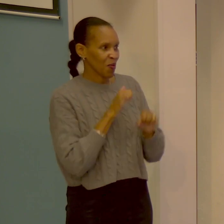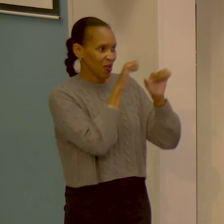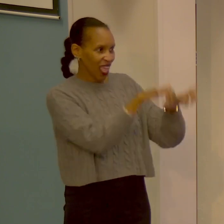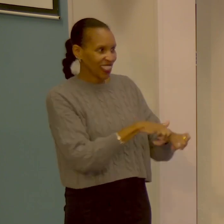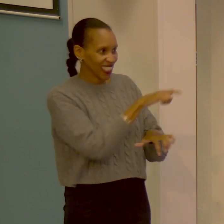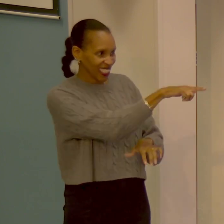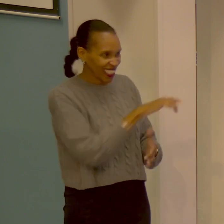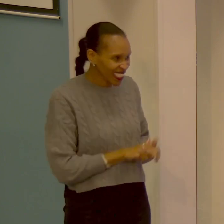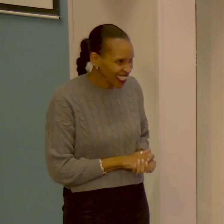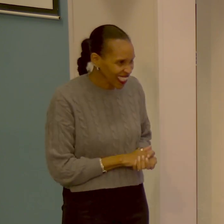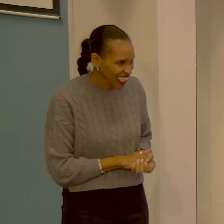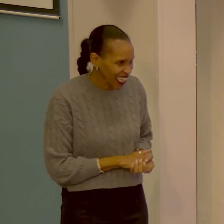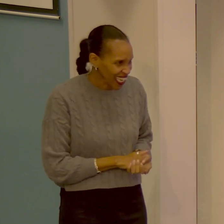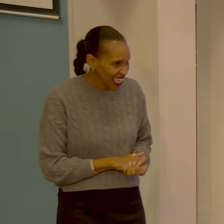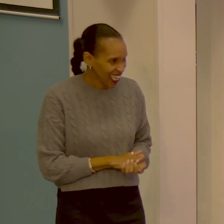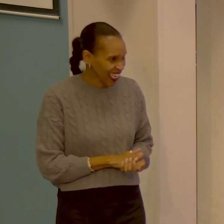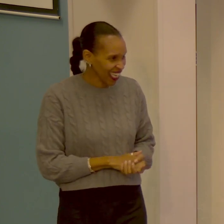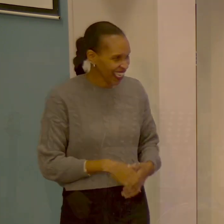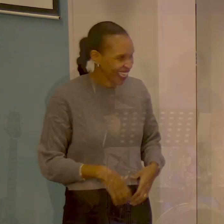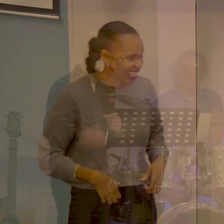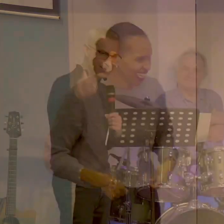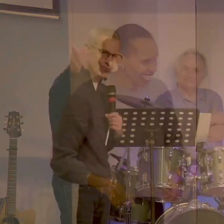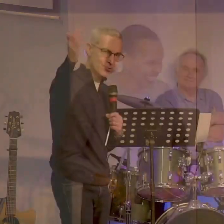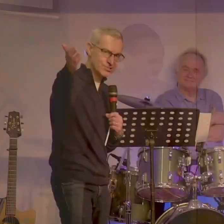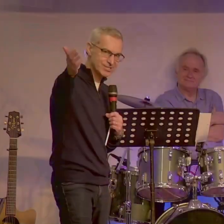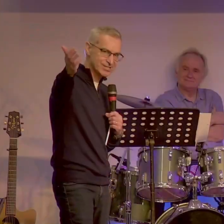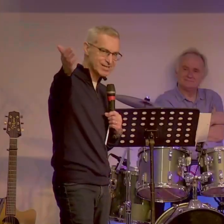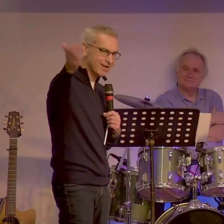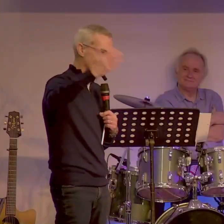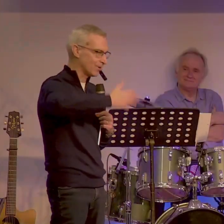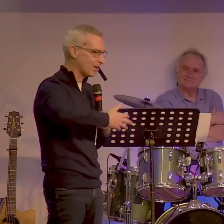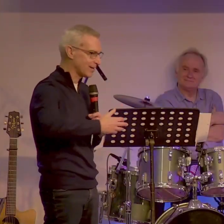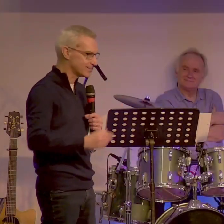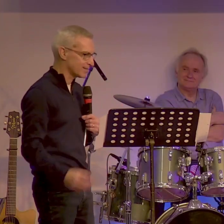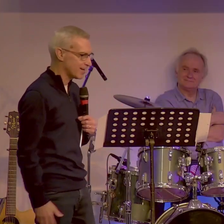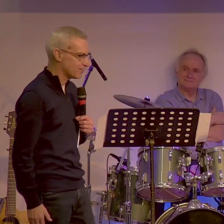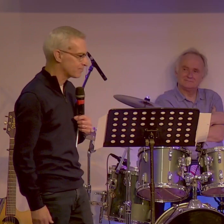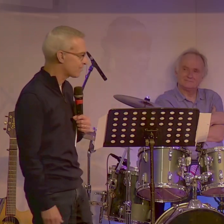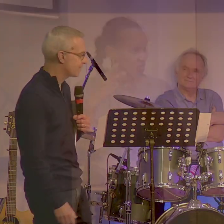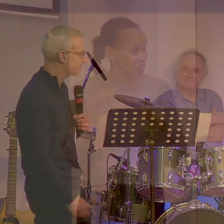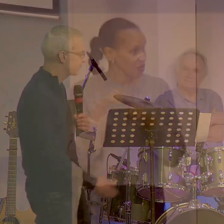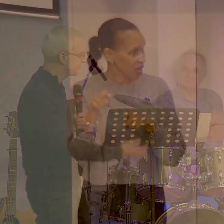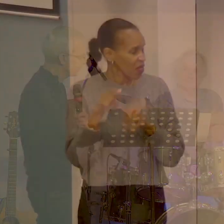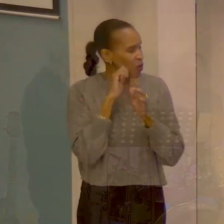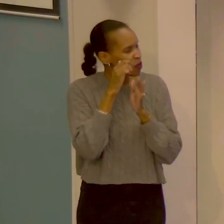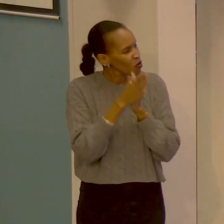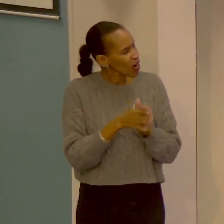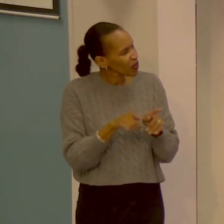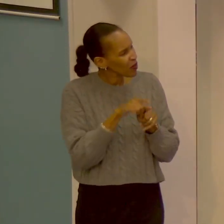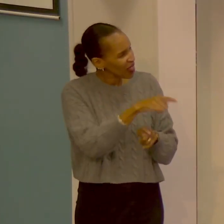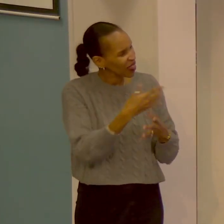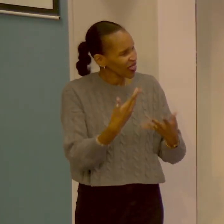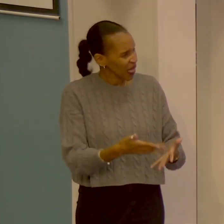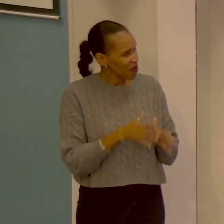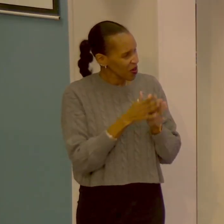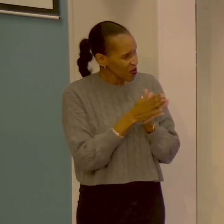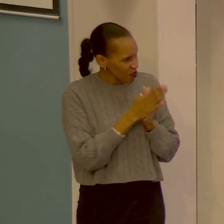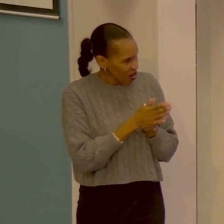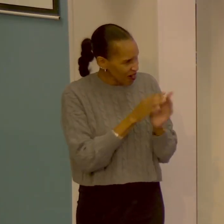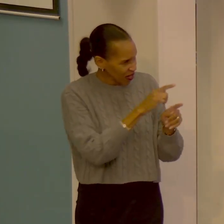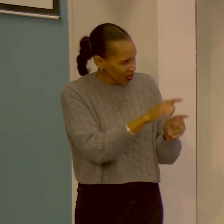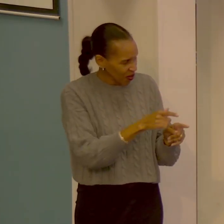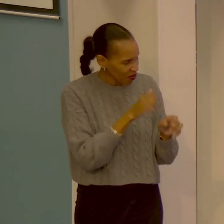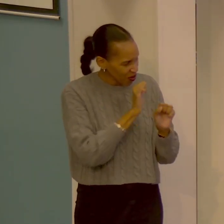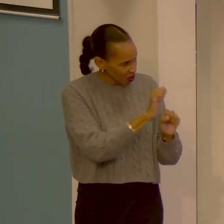of God upon you. Is that all right? So, and there are people watching and sharing online, so they'll be praying for you too. So let's just pray for you within